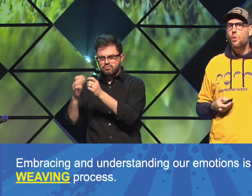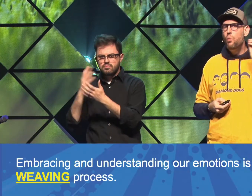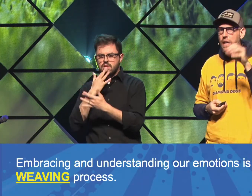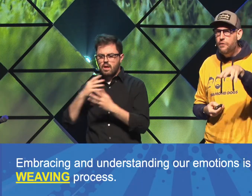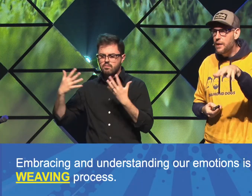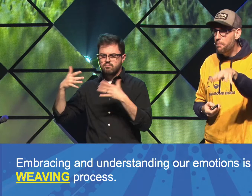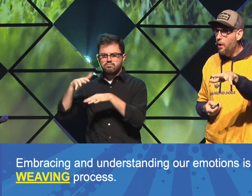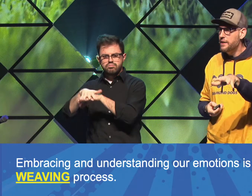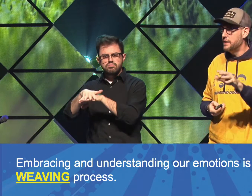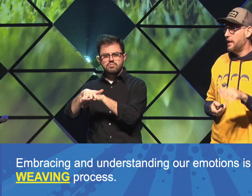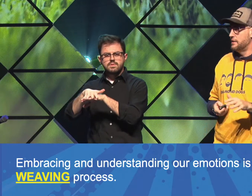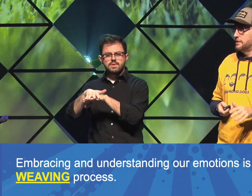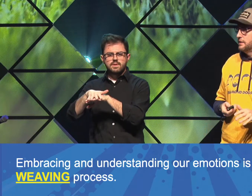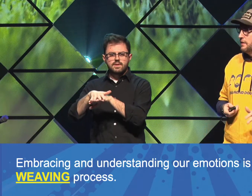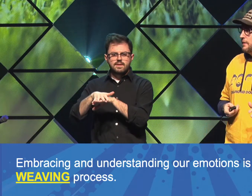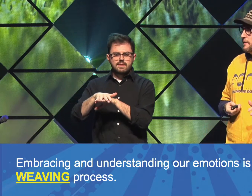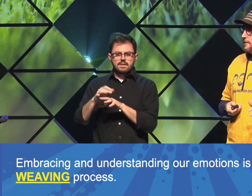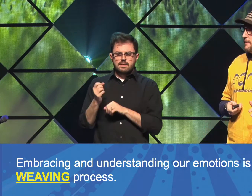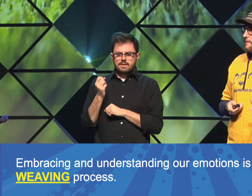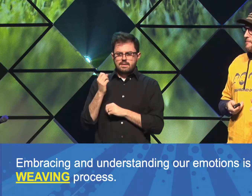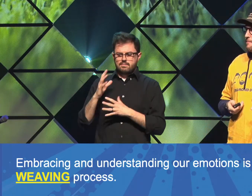the weaving process.